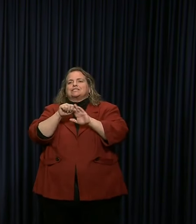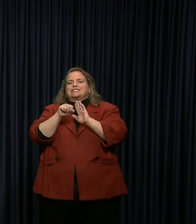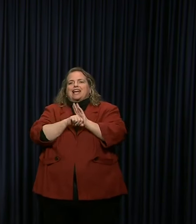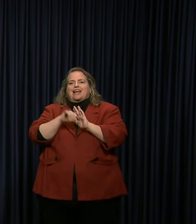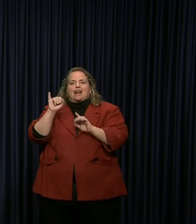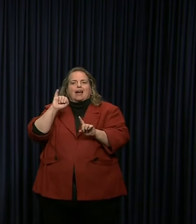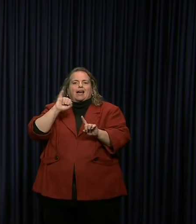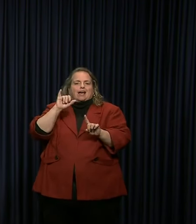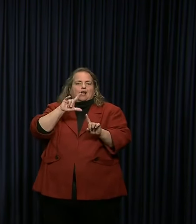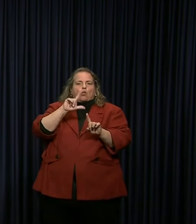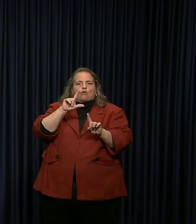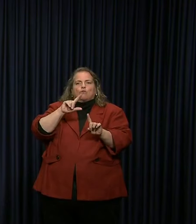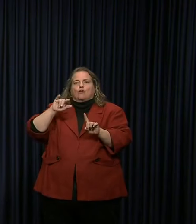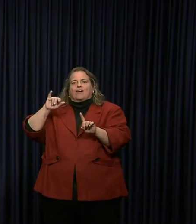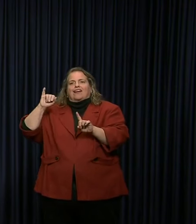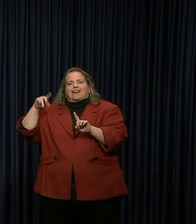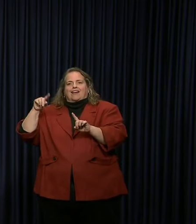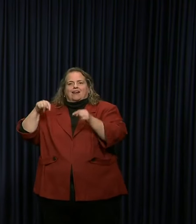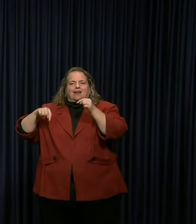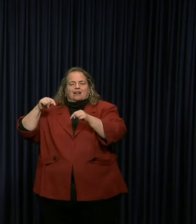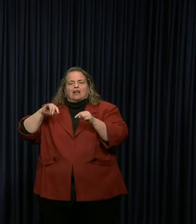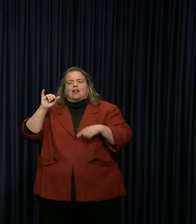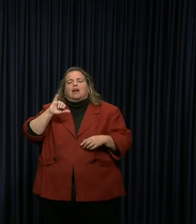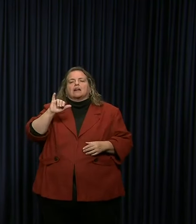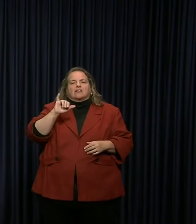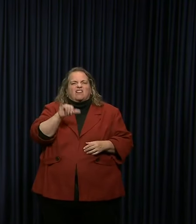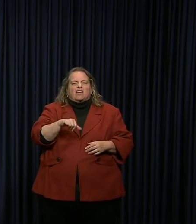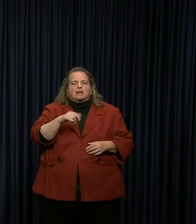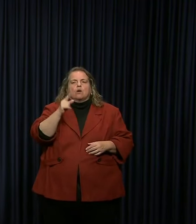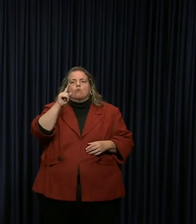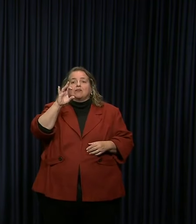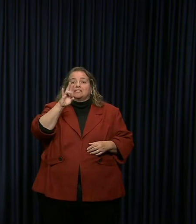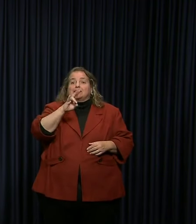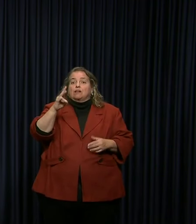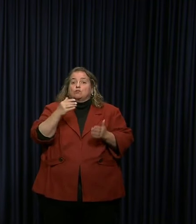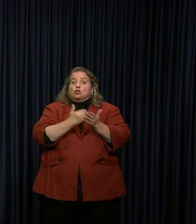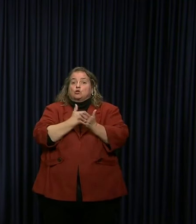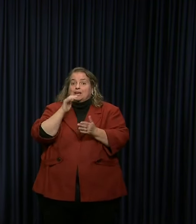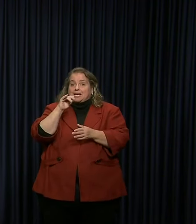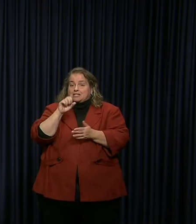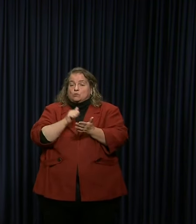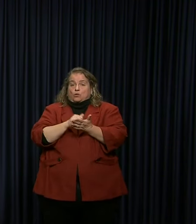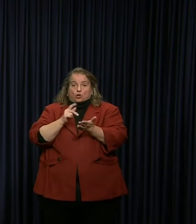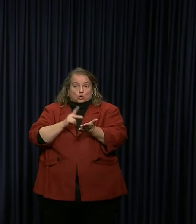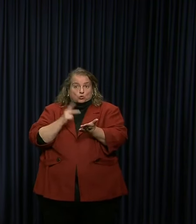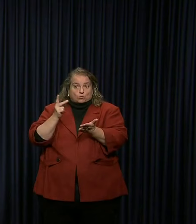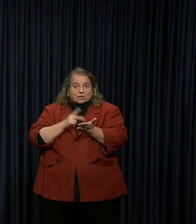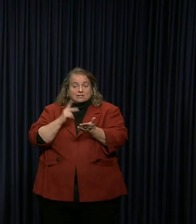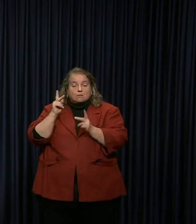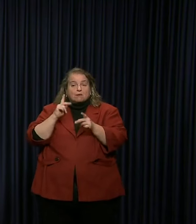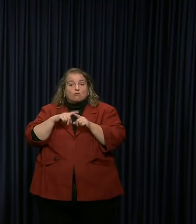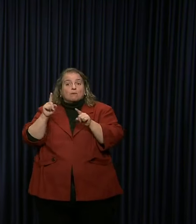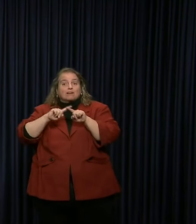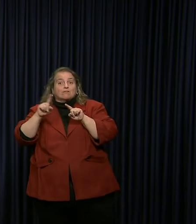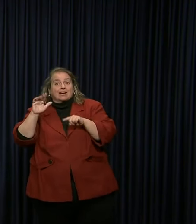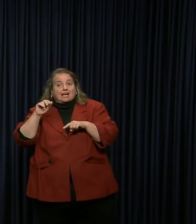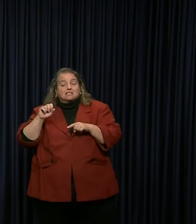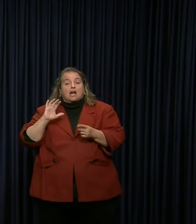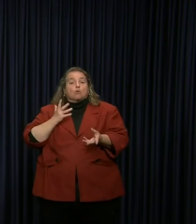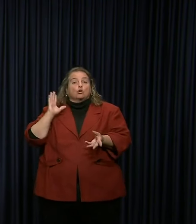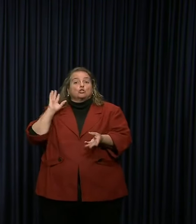other states. So with 177 new cases, with duplicates or folks from others removed, our